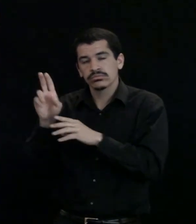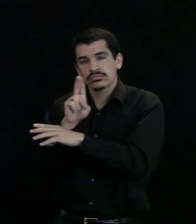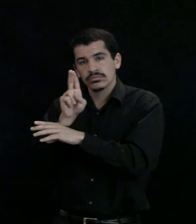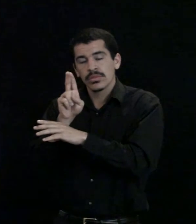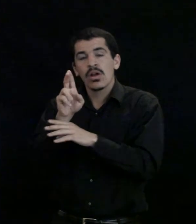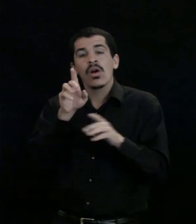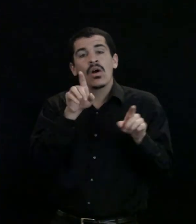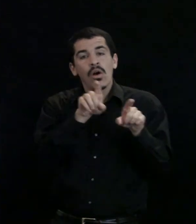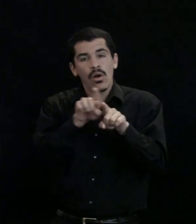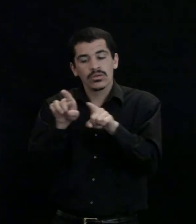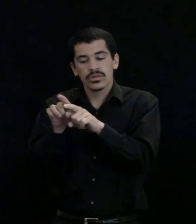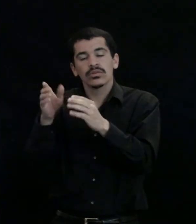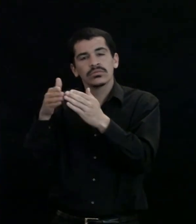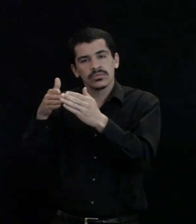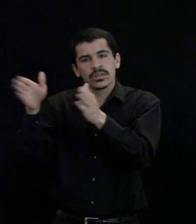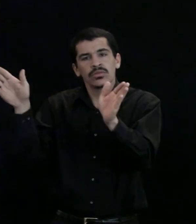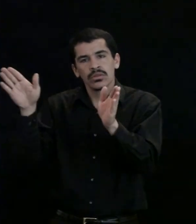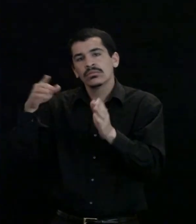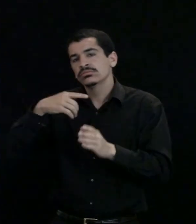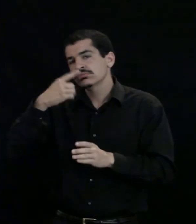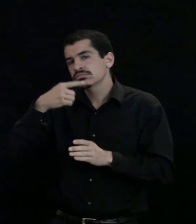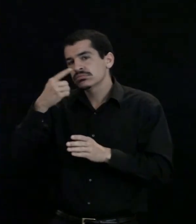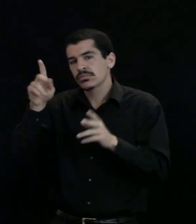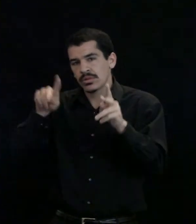and also the general public.